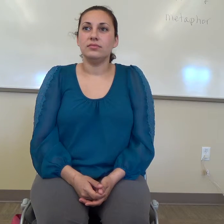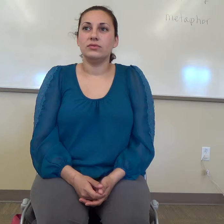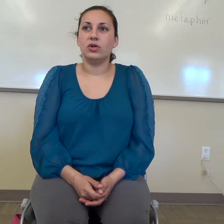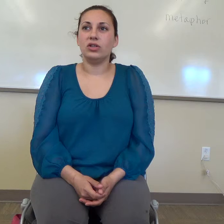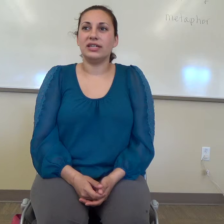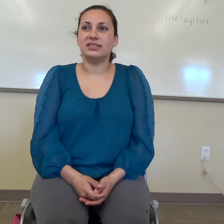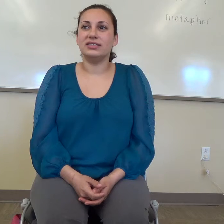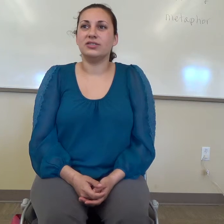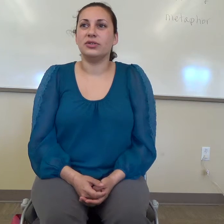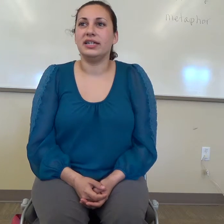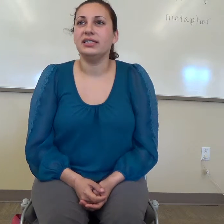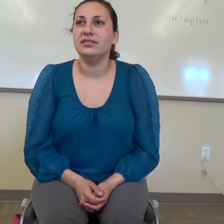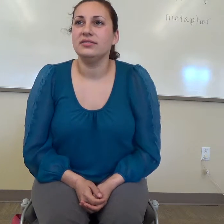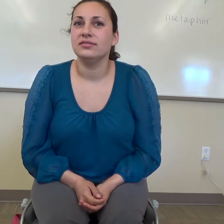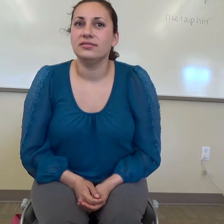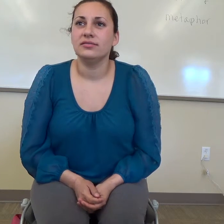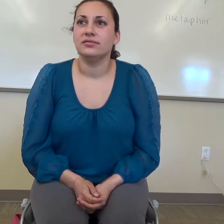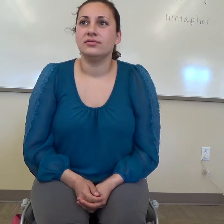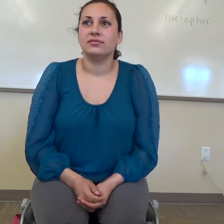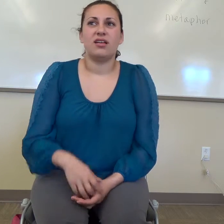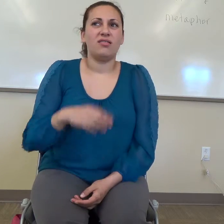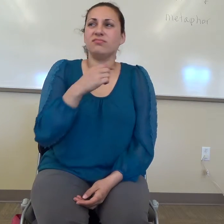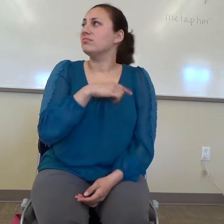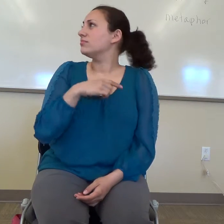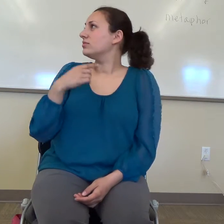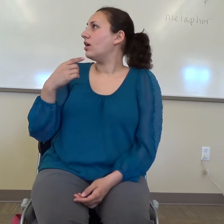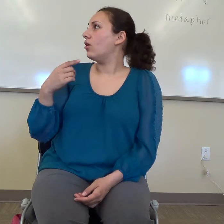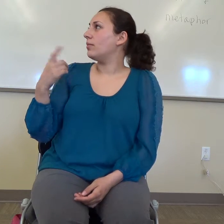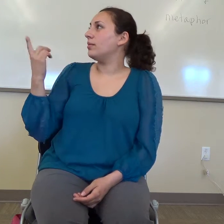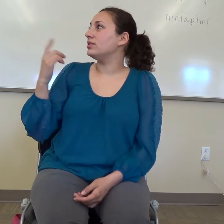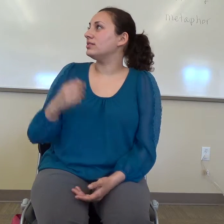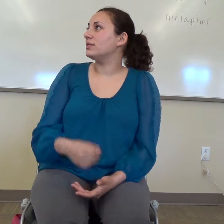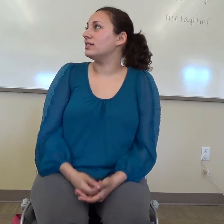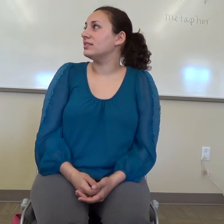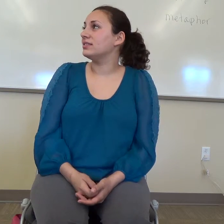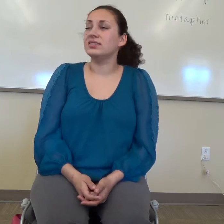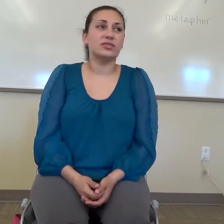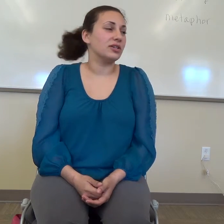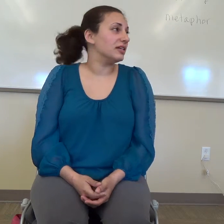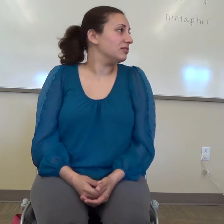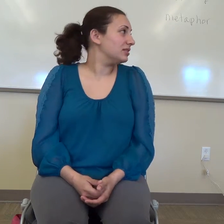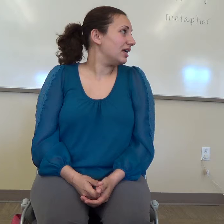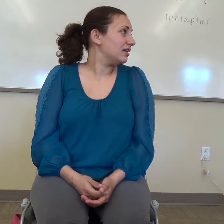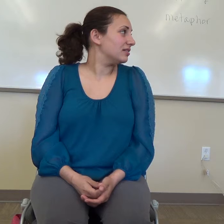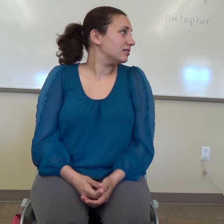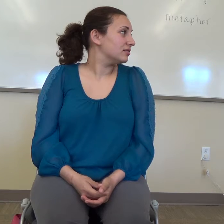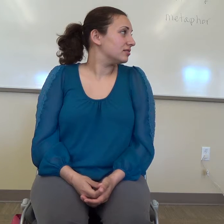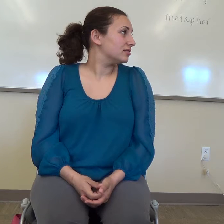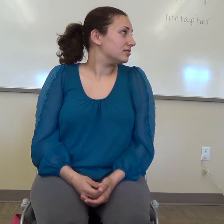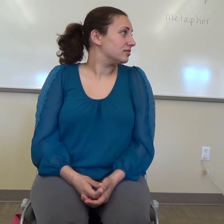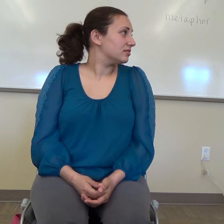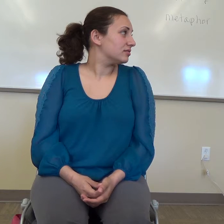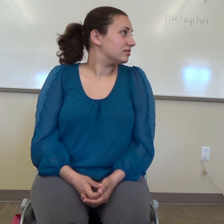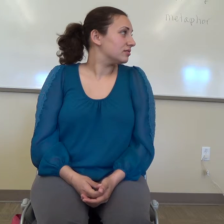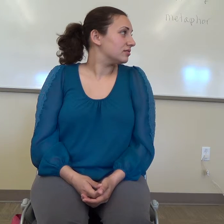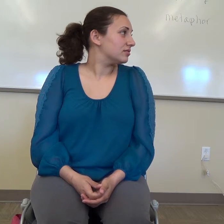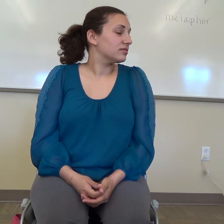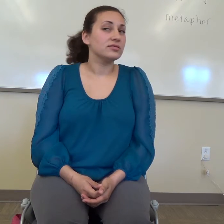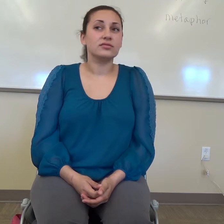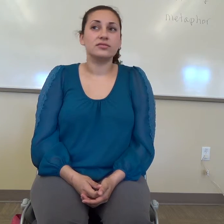anybody Or, like, think disagree? ridiculously is the opposite of? Or maybe just because it's disagree with that? Well, there's something else going on